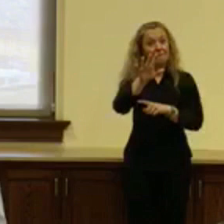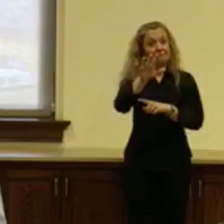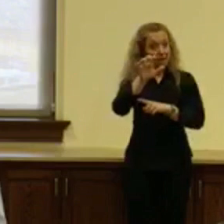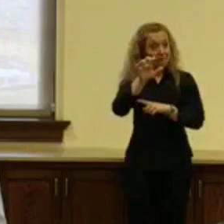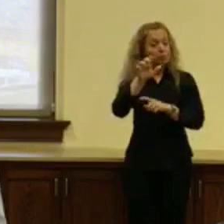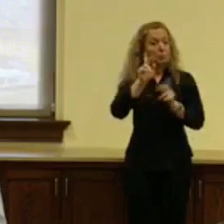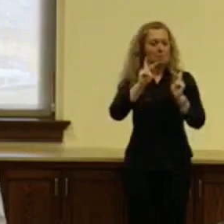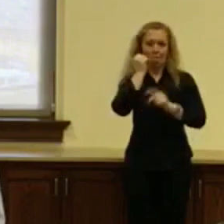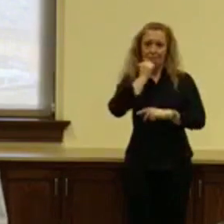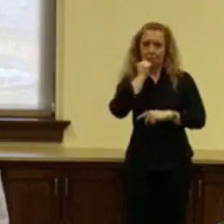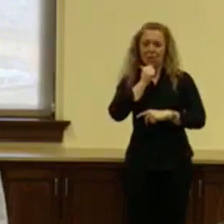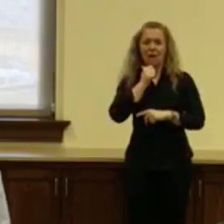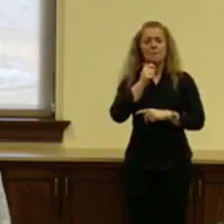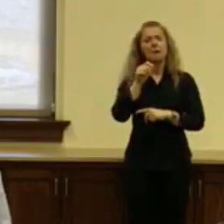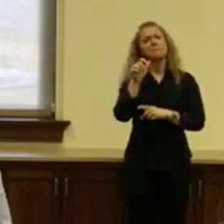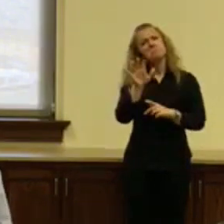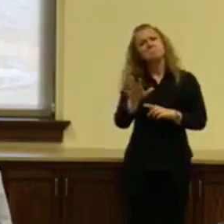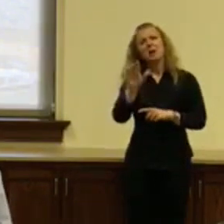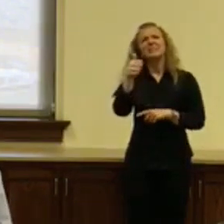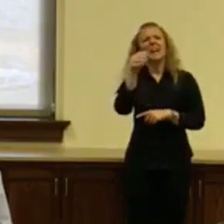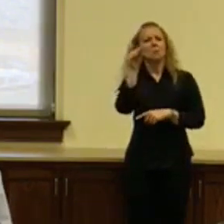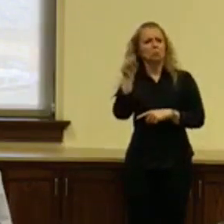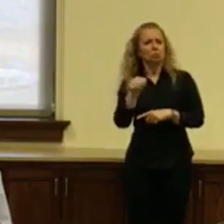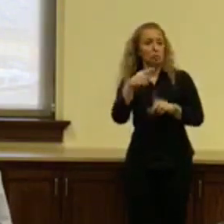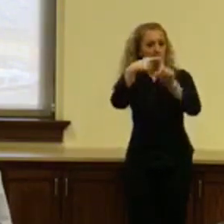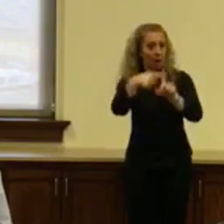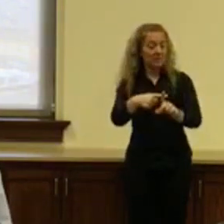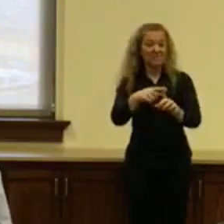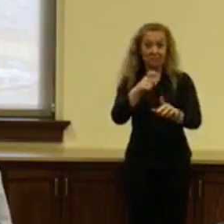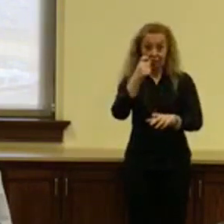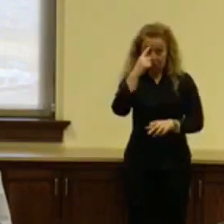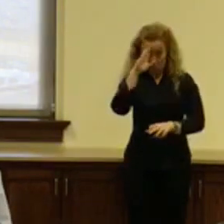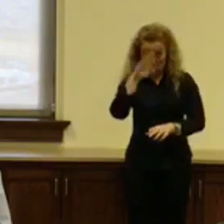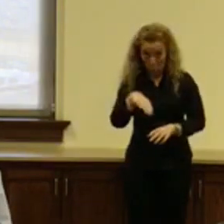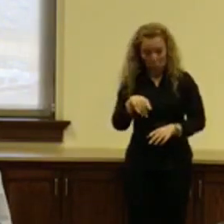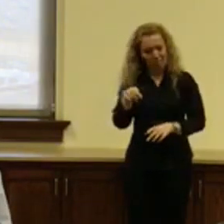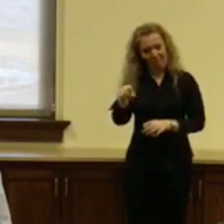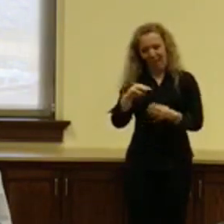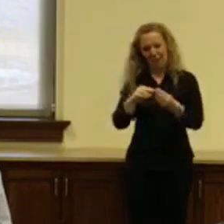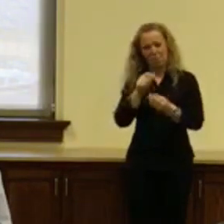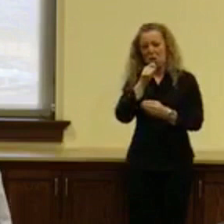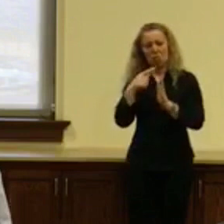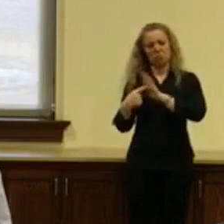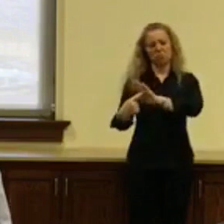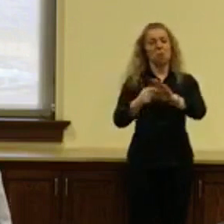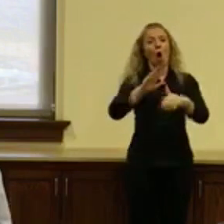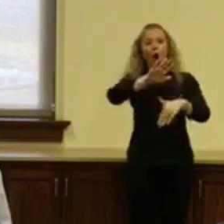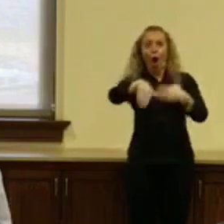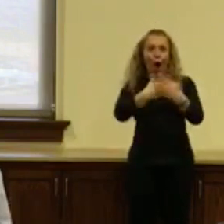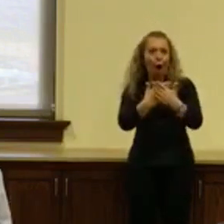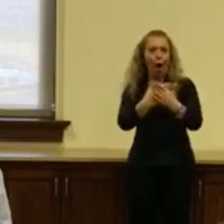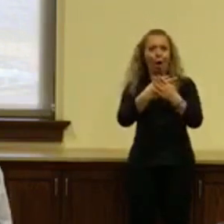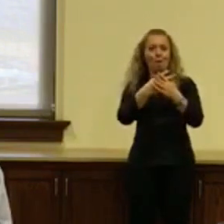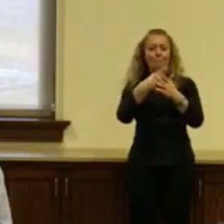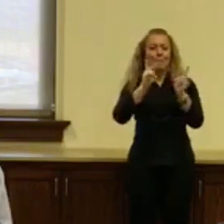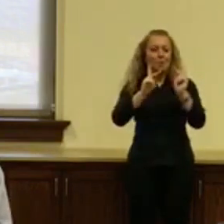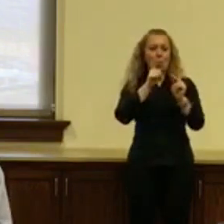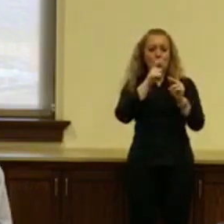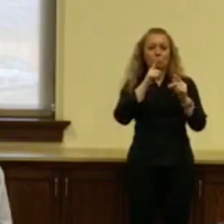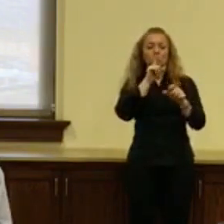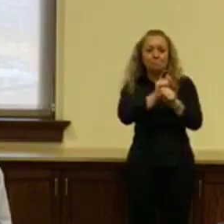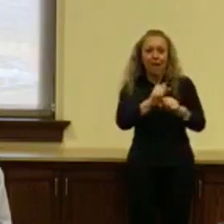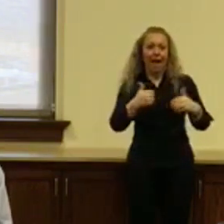positive. However, we know that this number doesn't represent all the cases in the county, but only those that are tested and test